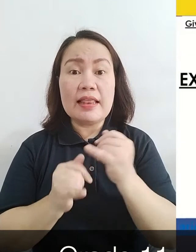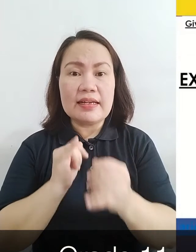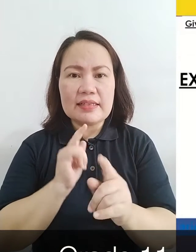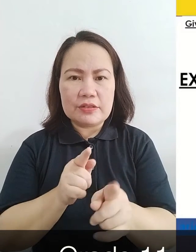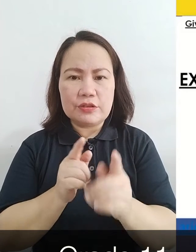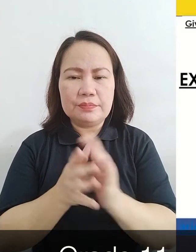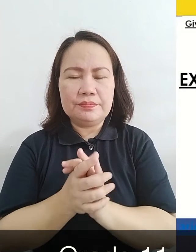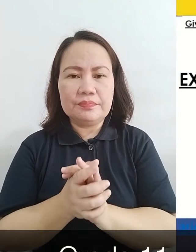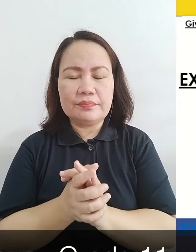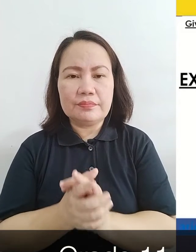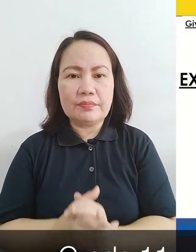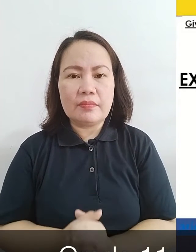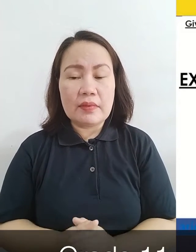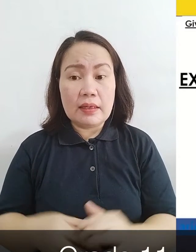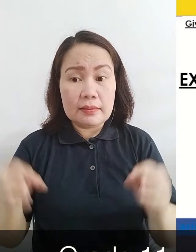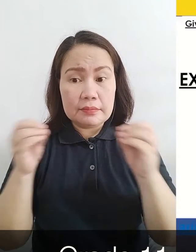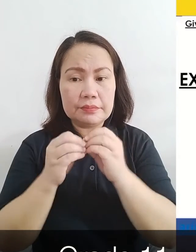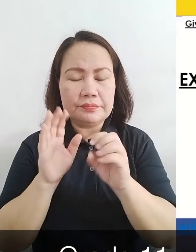More example.